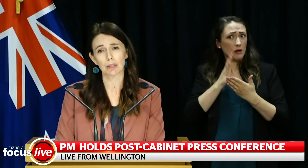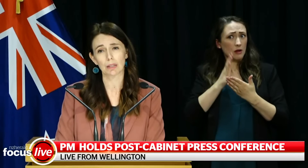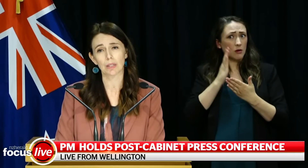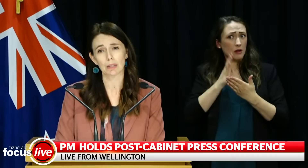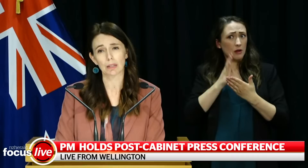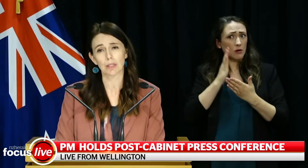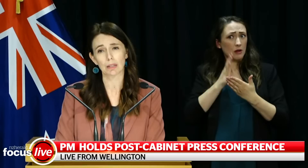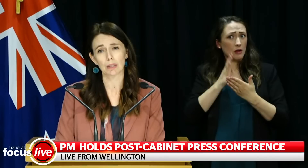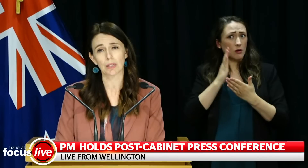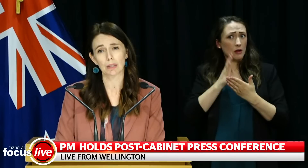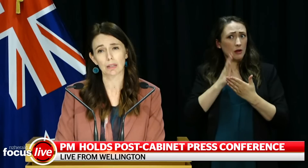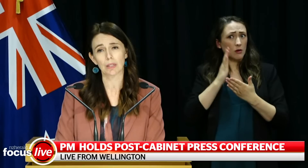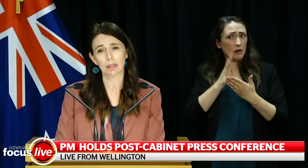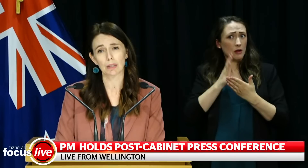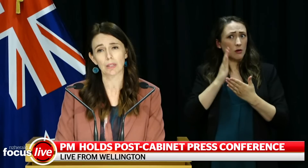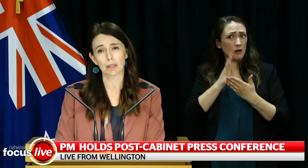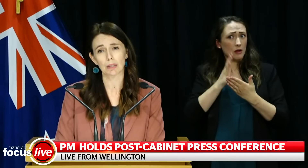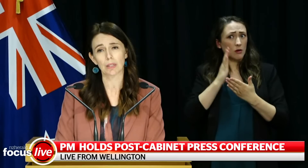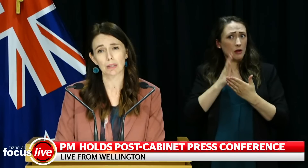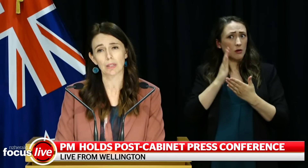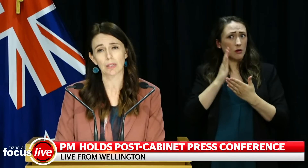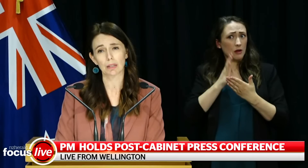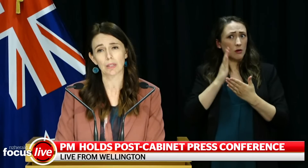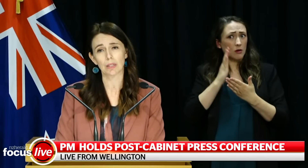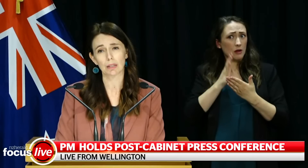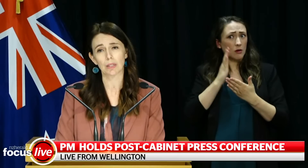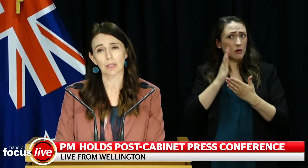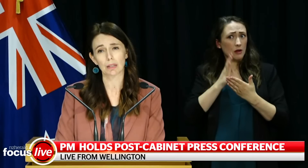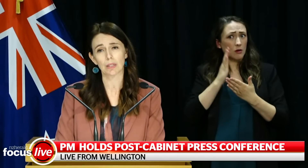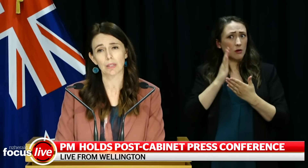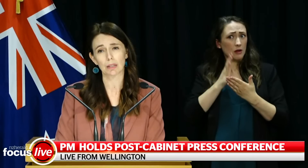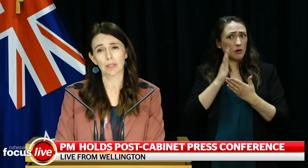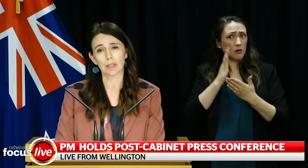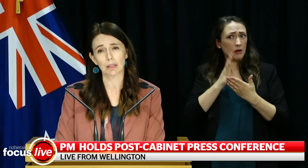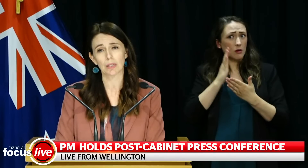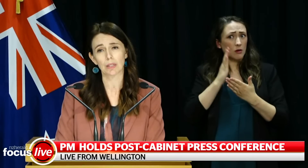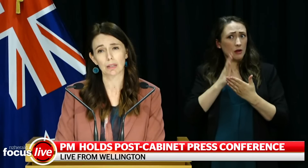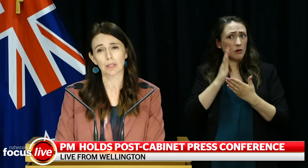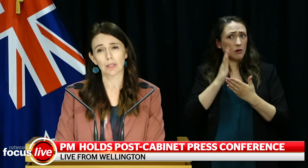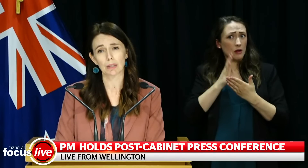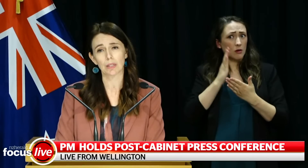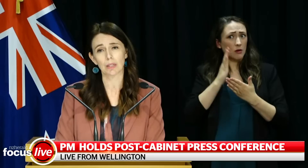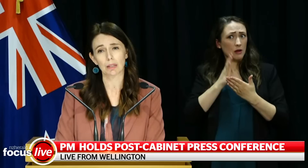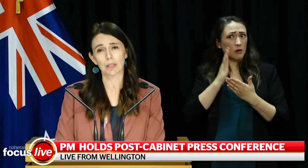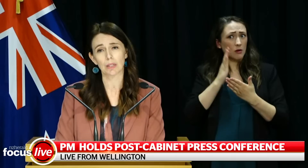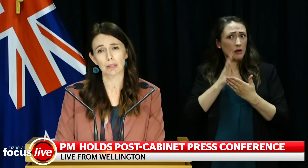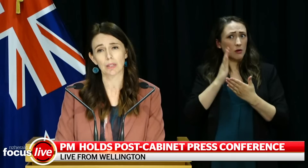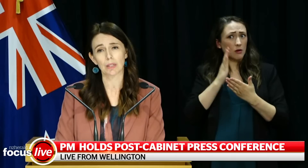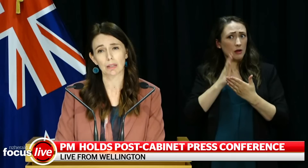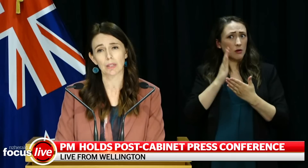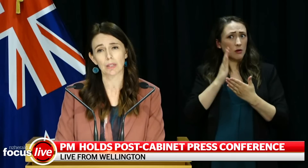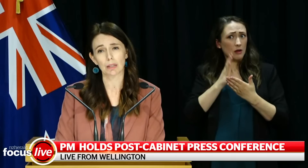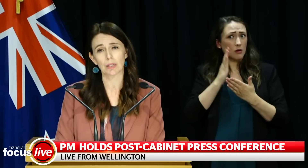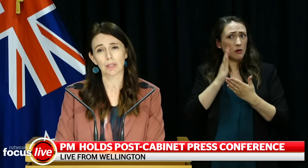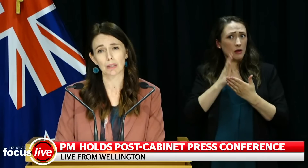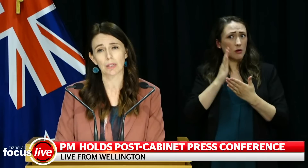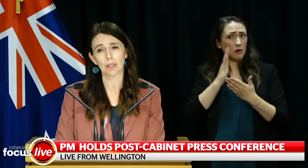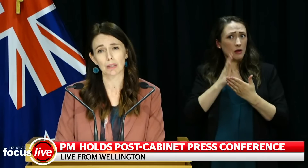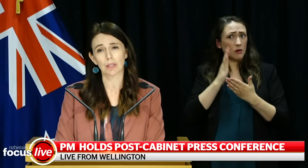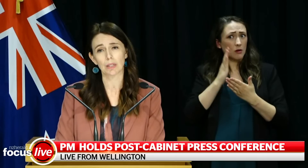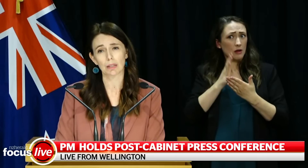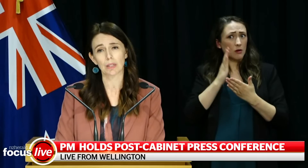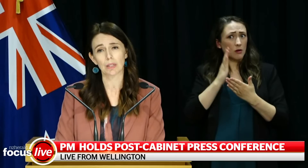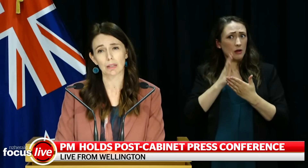Australia looking over at some of the things that we've been doing as well. This is not to pick up a specific model, But for instance, we're very proud of things